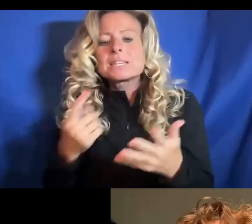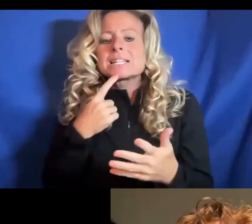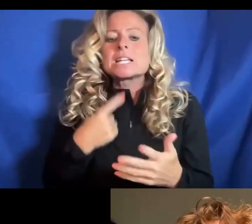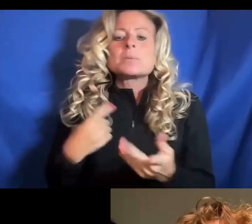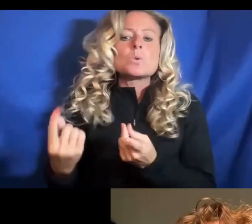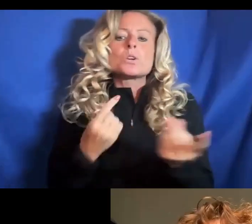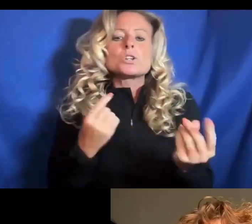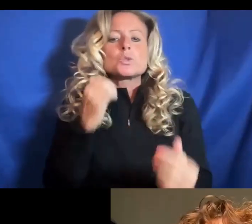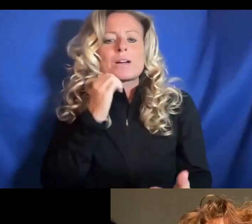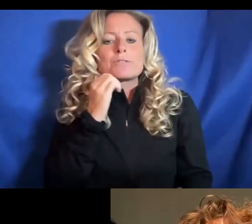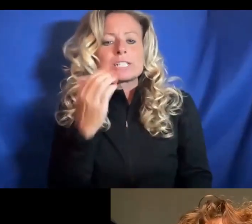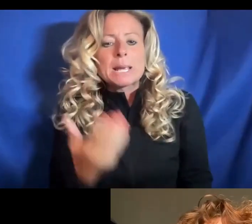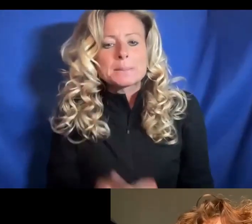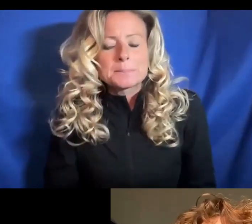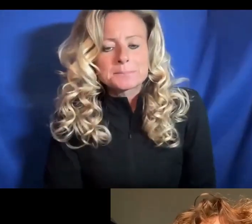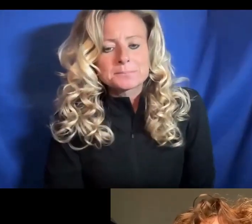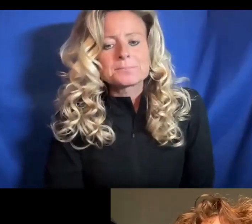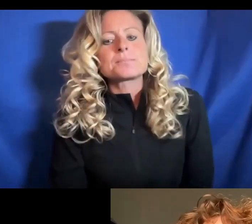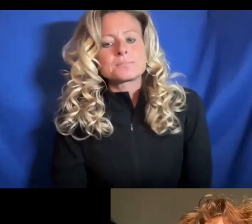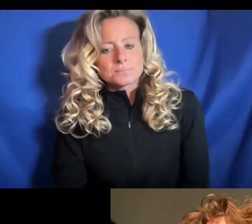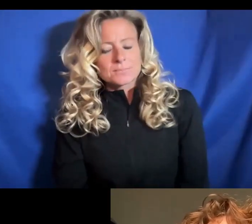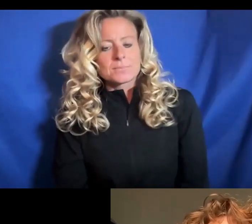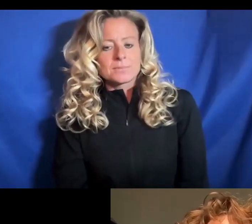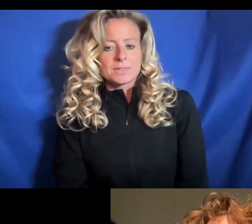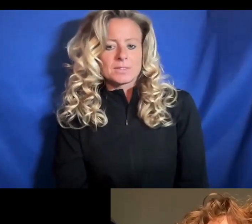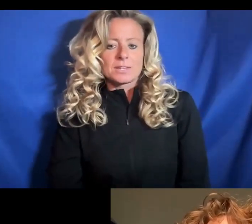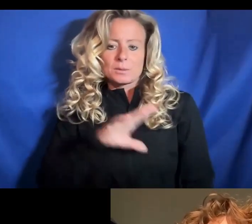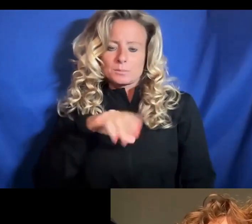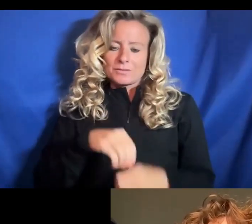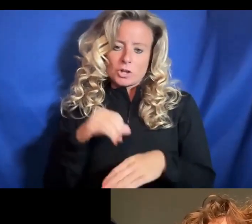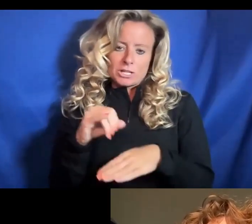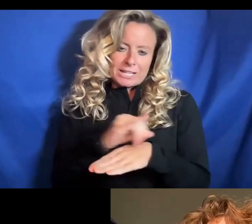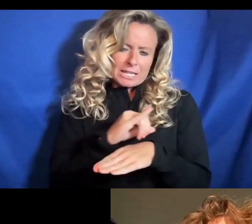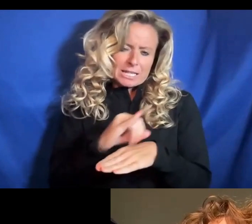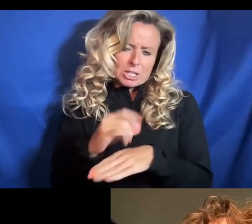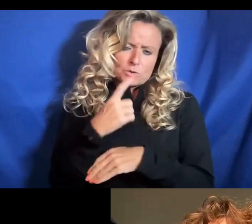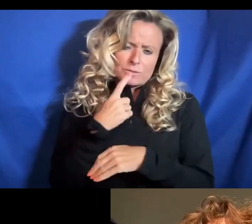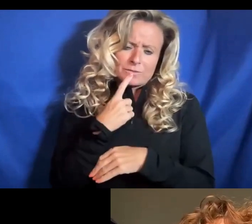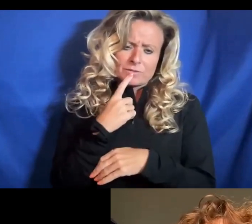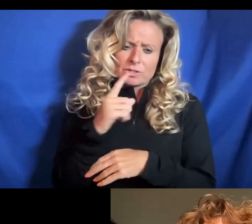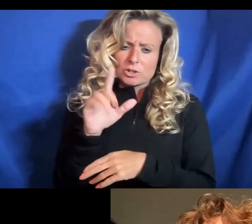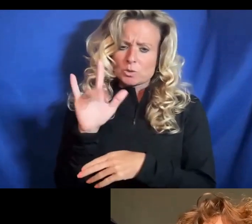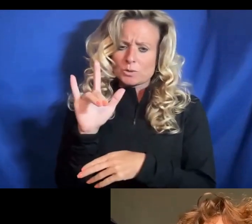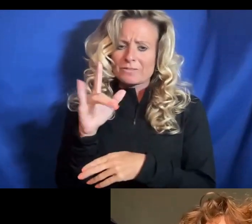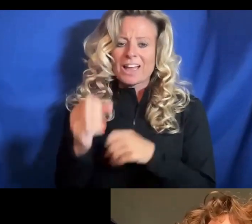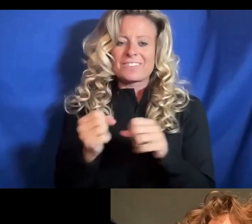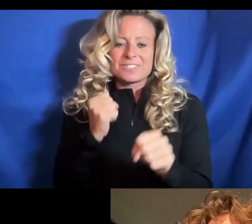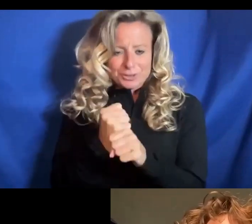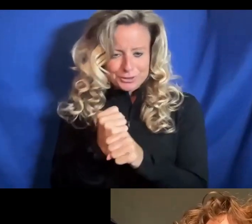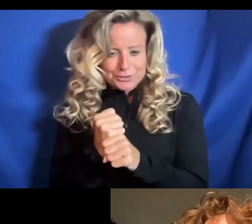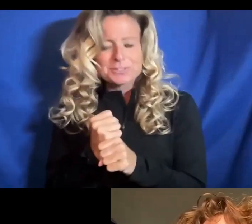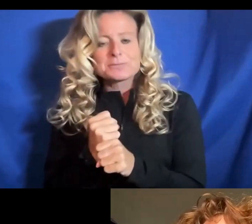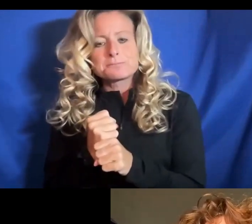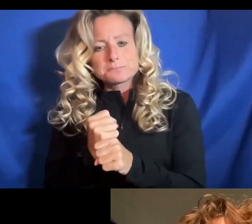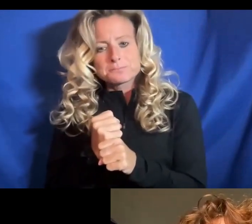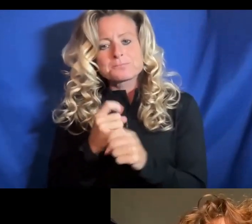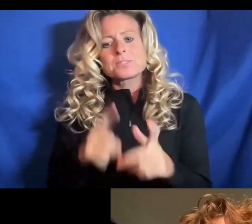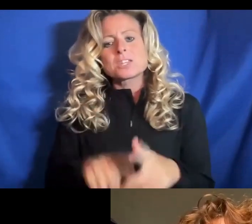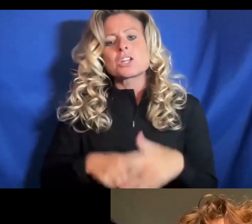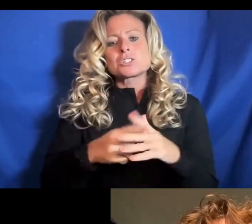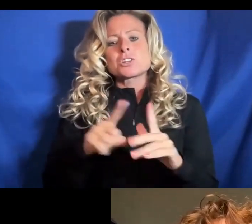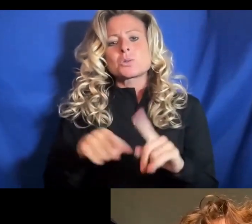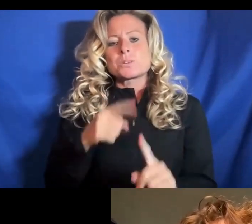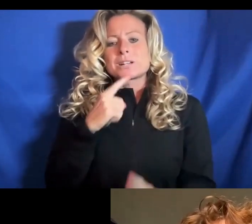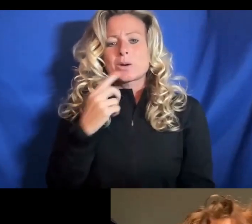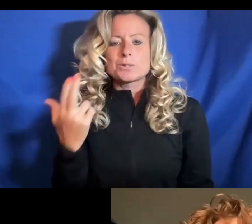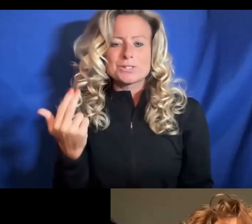day. I've actually been in the industry for 25 years. I started out when I was 13,